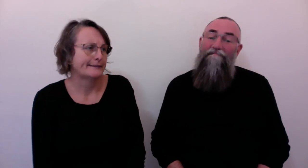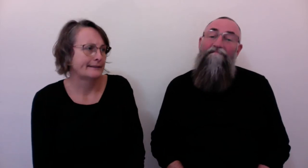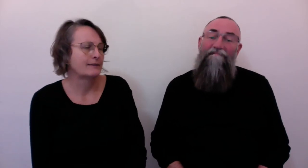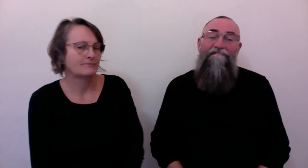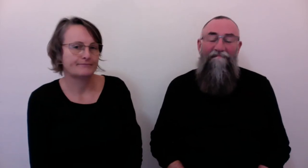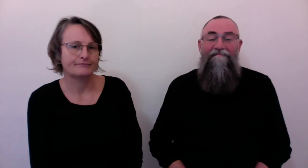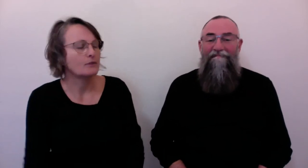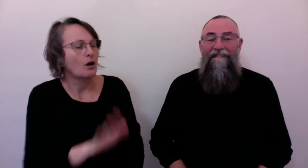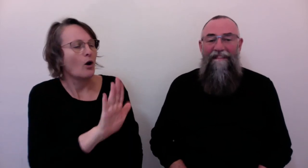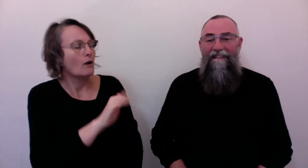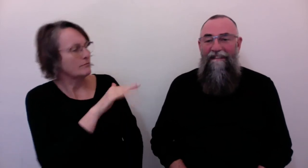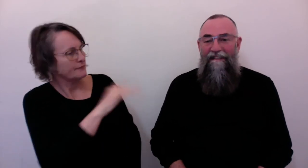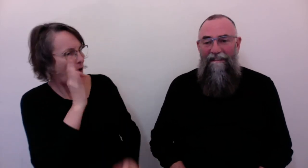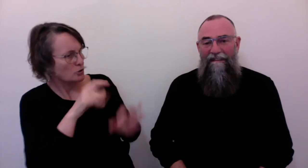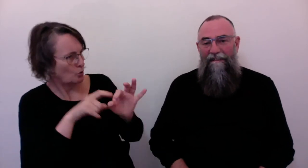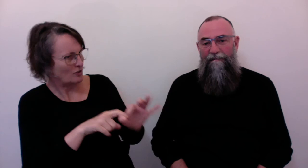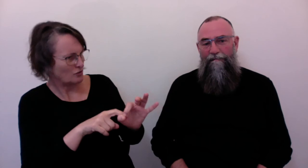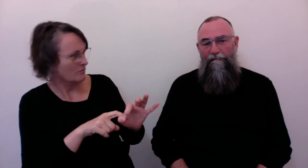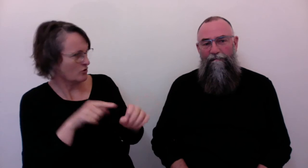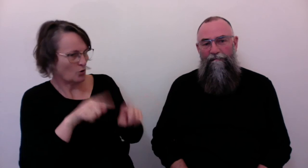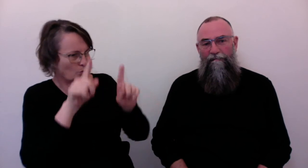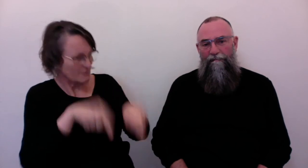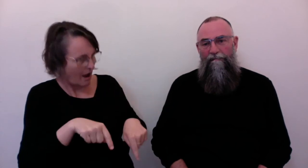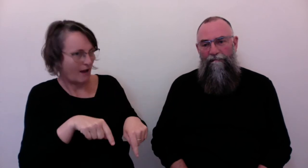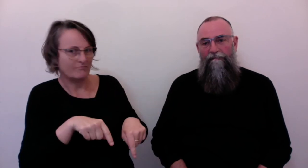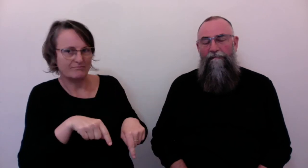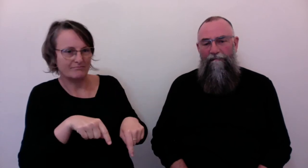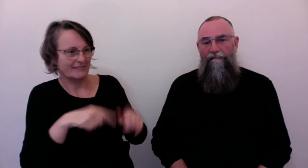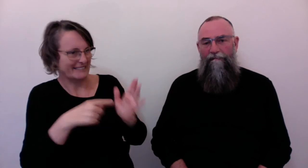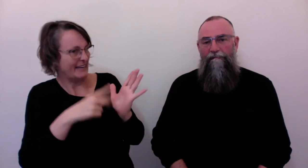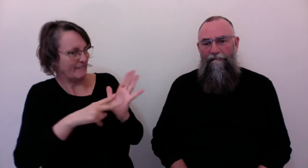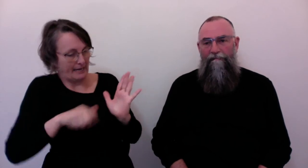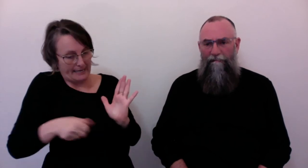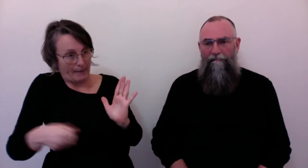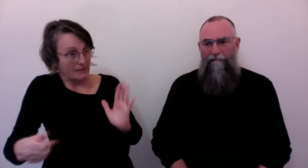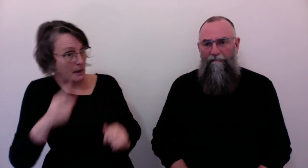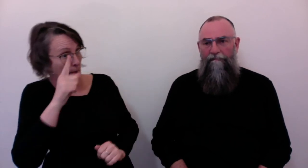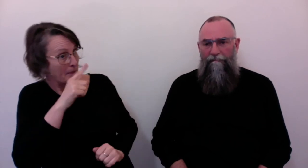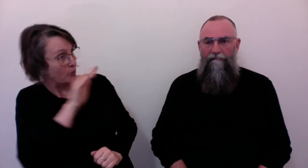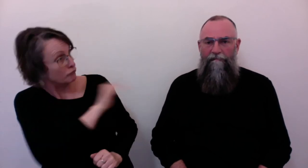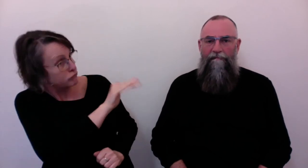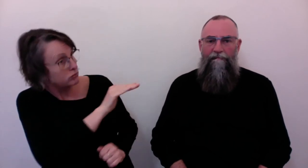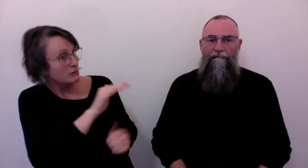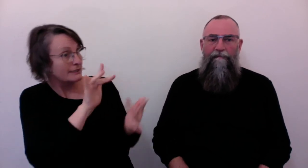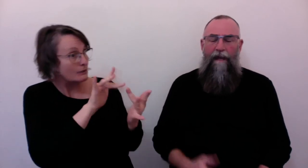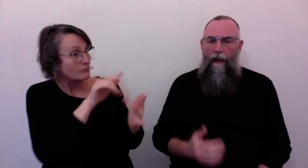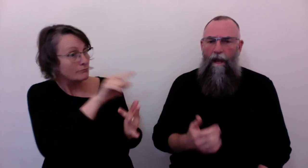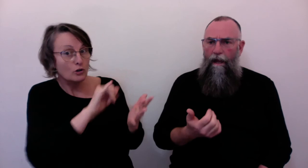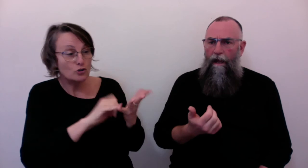you had in the past few months since your character's been on television? Have you had people reach out to you on socials? Oh yeah. Tell us some of the messages. Yeah.